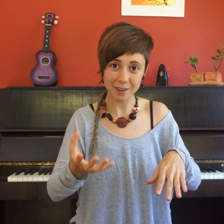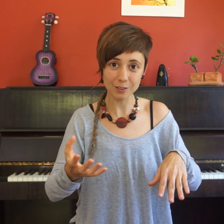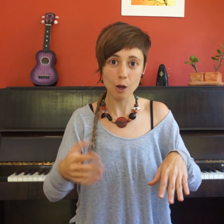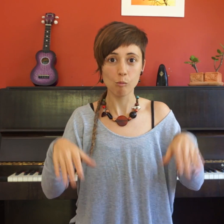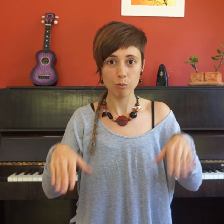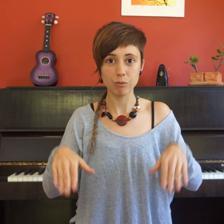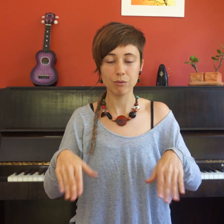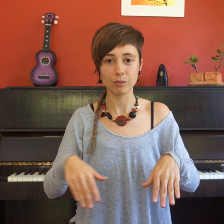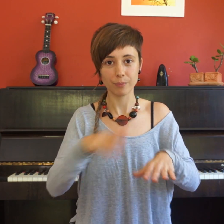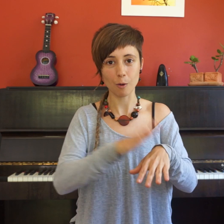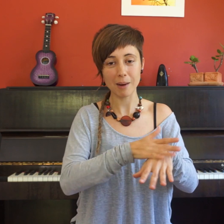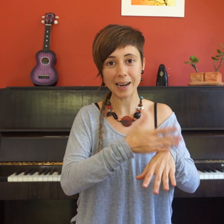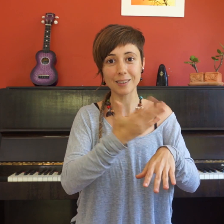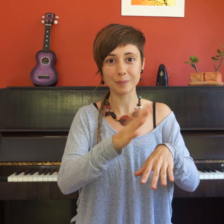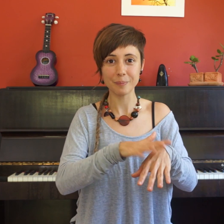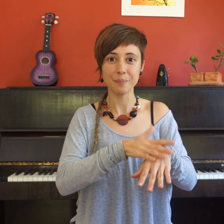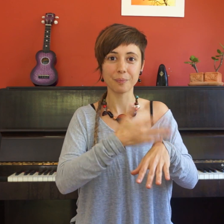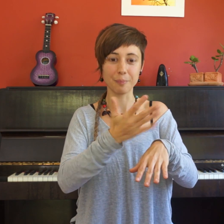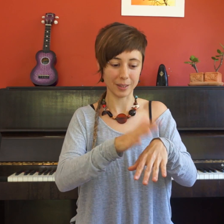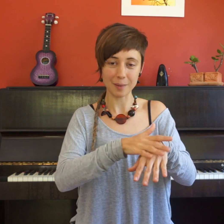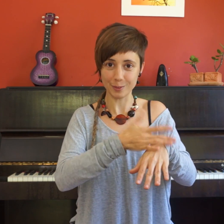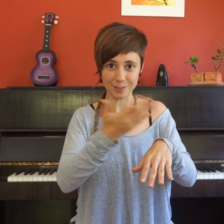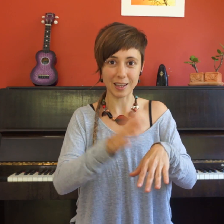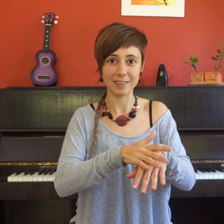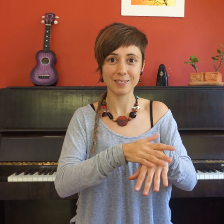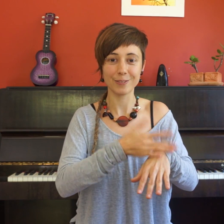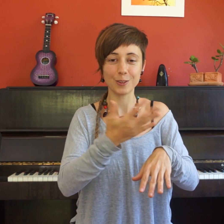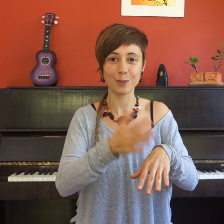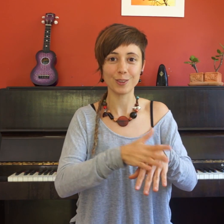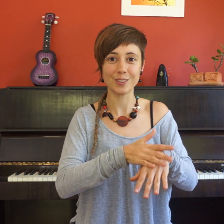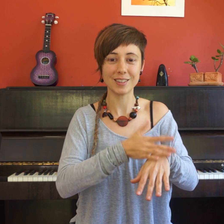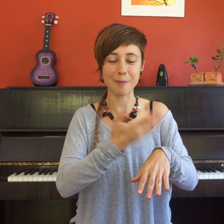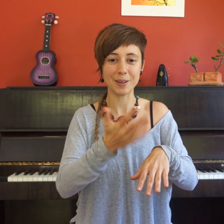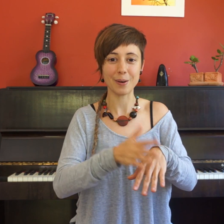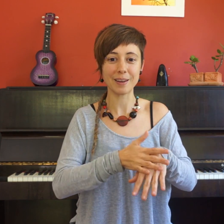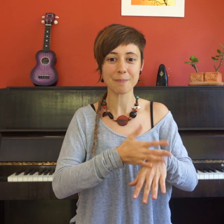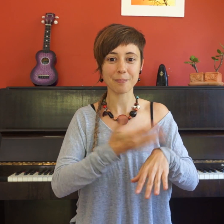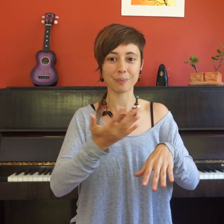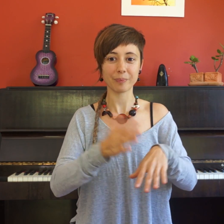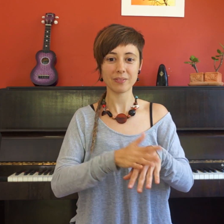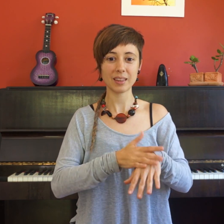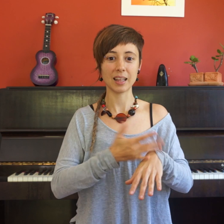sound, woof woof, or meow. But I put the sign for you if you want to use them anyway.